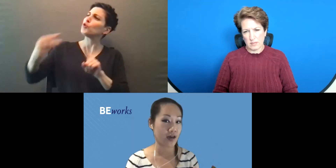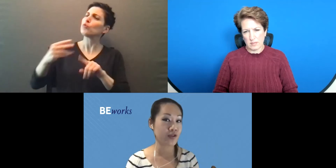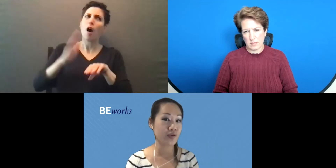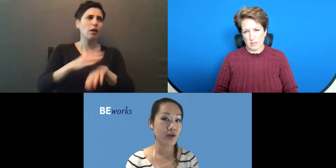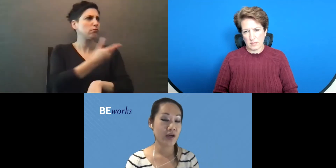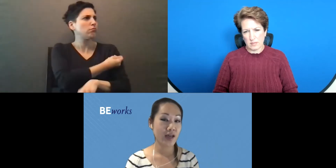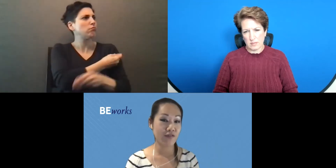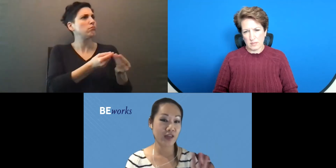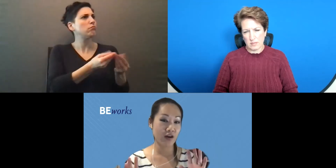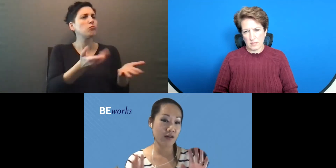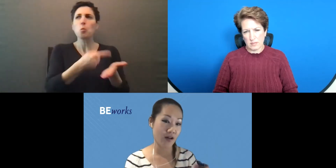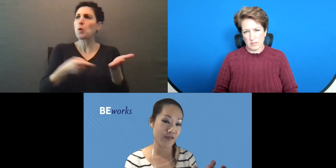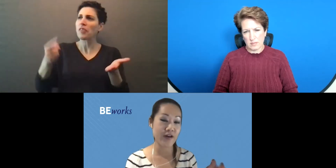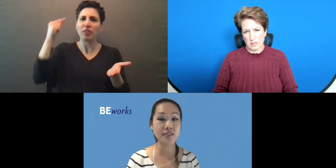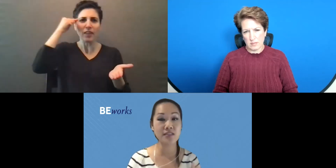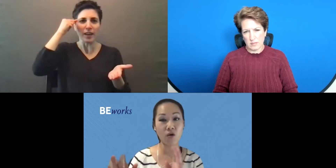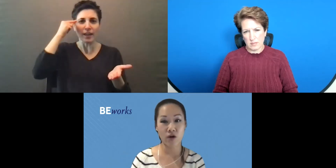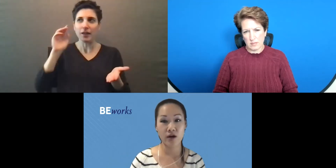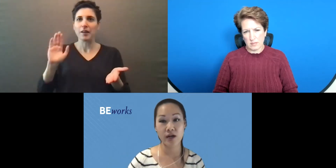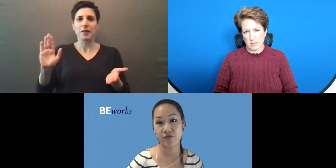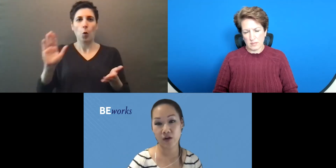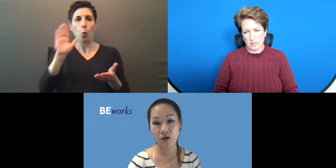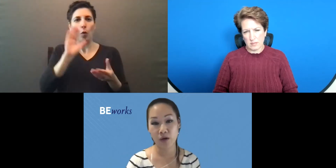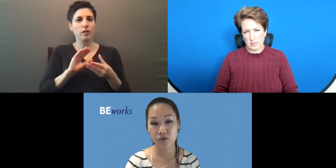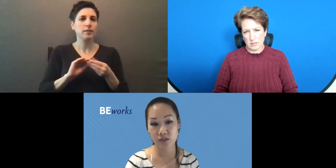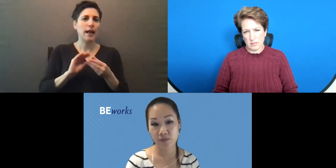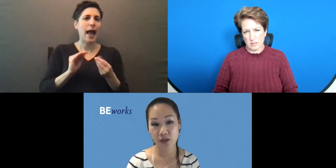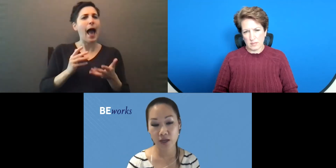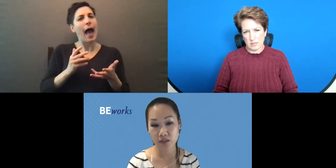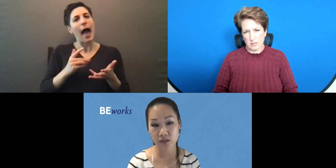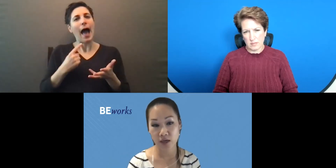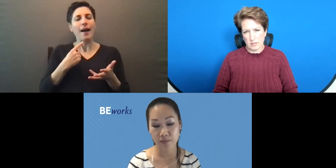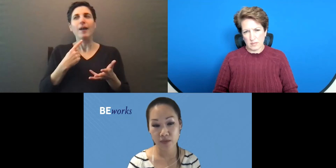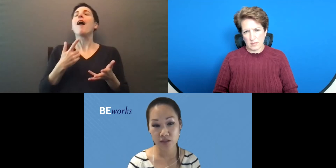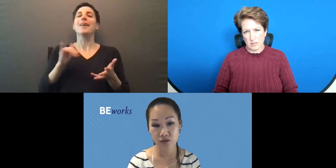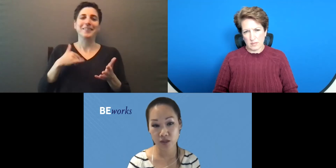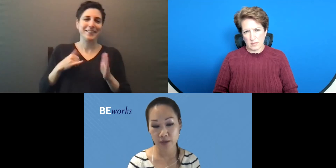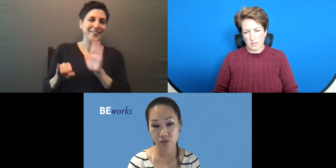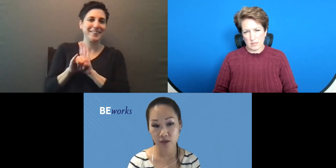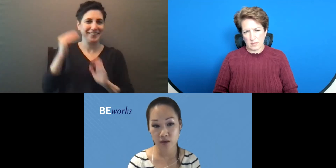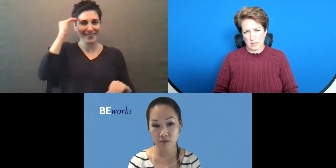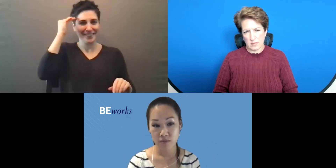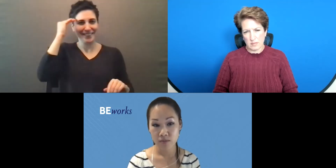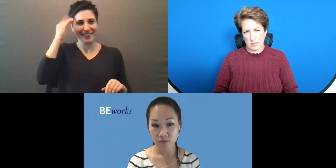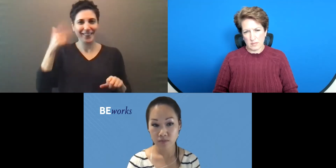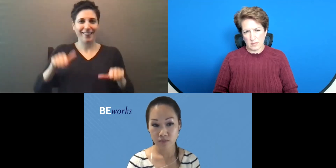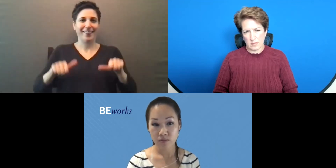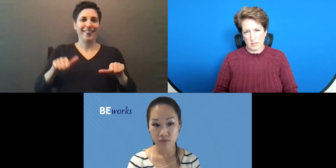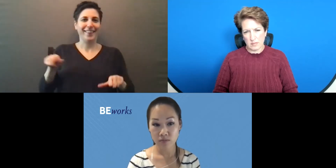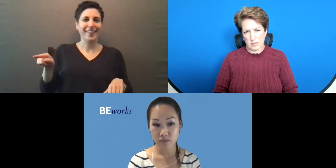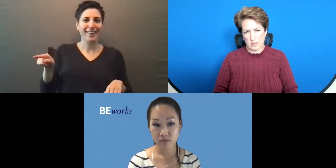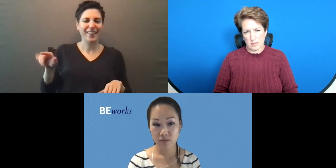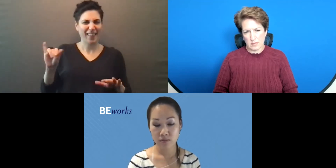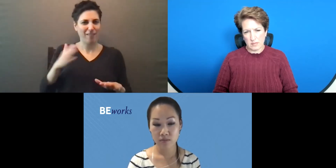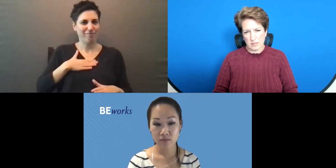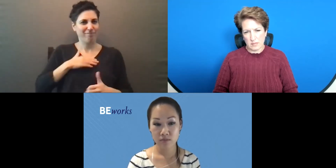will tell you if they're on the fence or if they're opposed. And that's usually the best way to go.